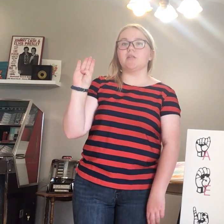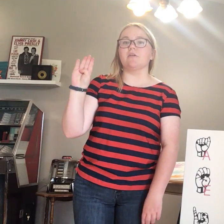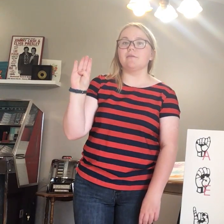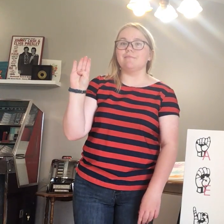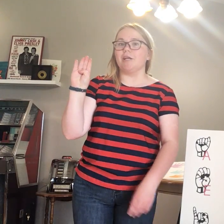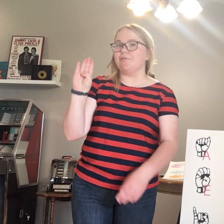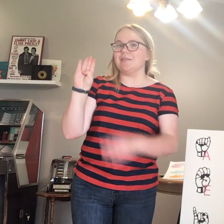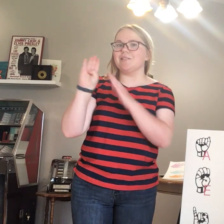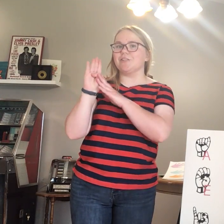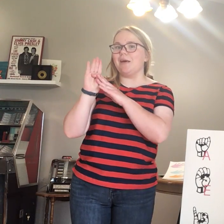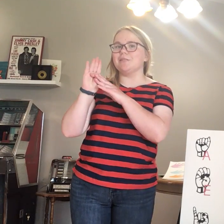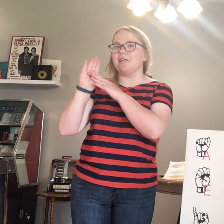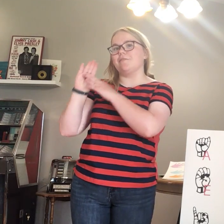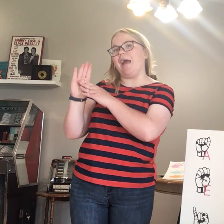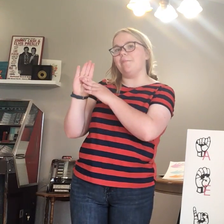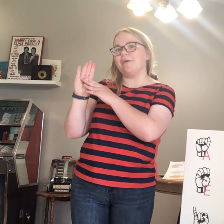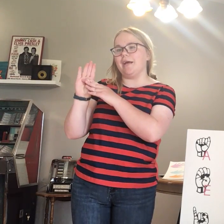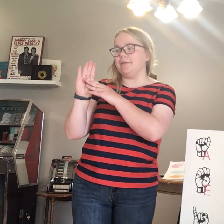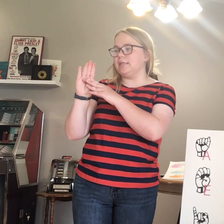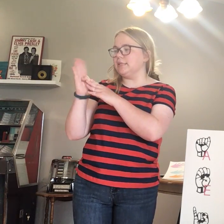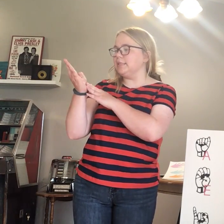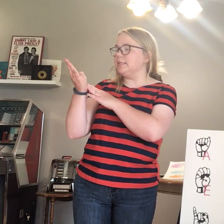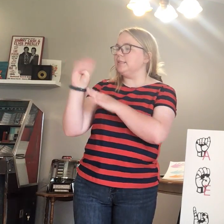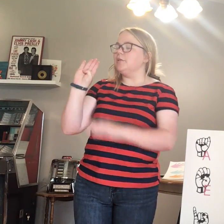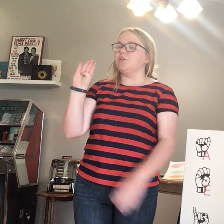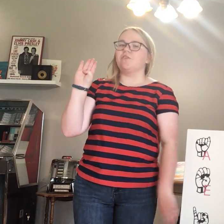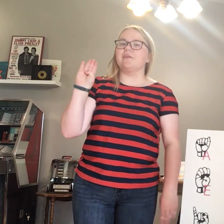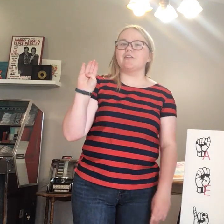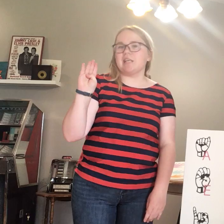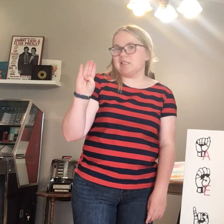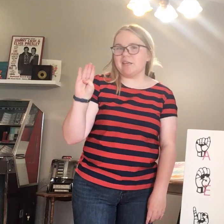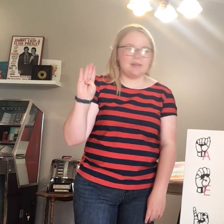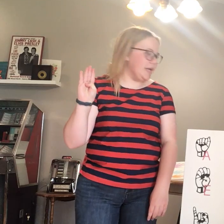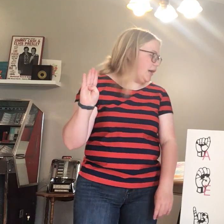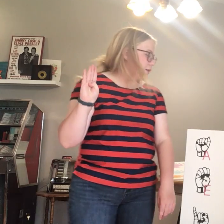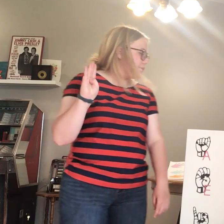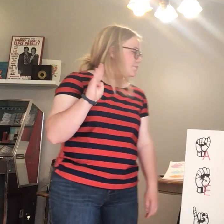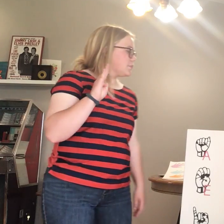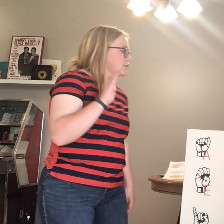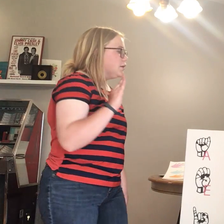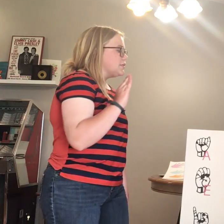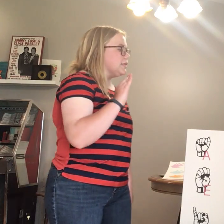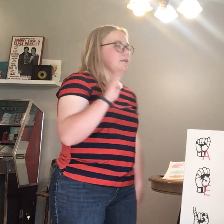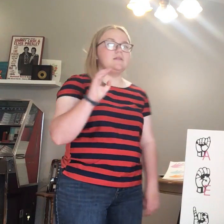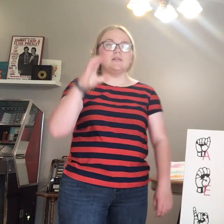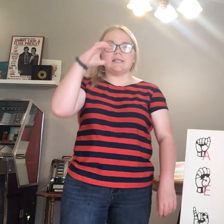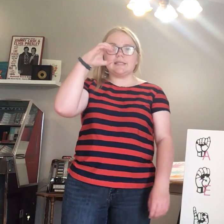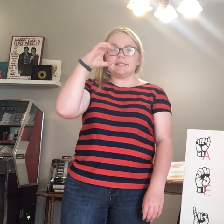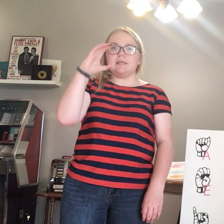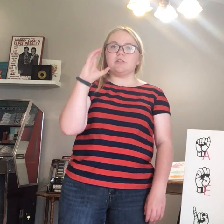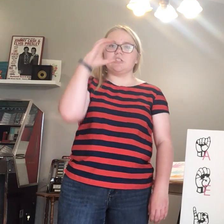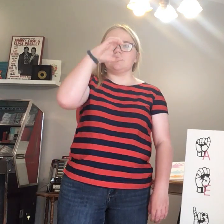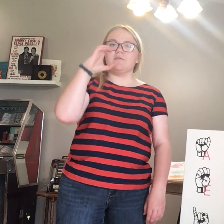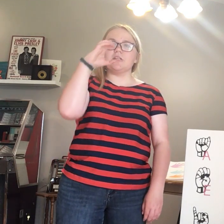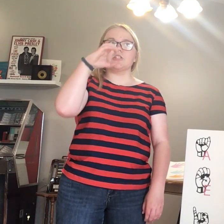gonna, not your fist, your thumb is gonna wrap around this 4 fingers like it's giving you a hug. C. Looks like a C, just fingers